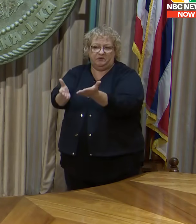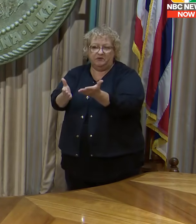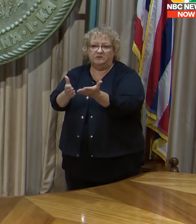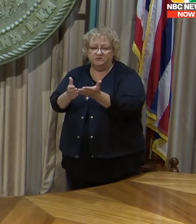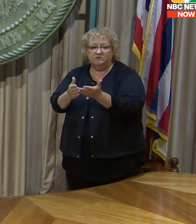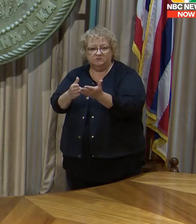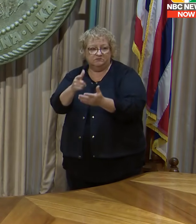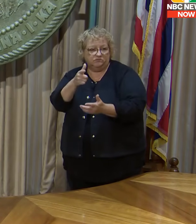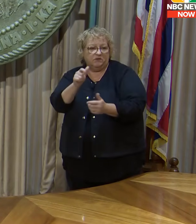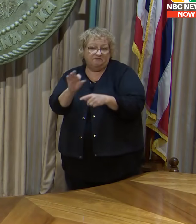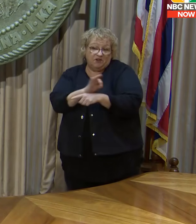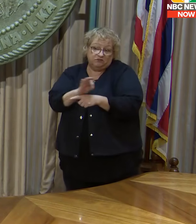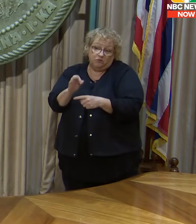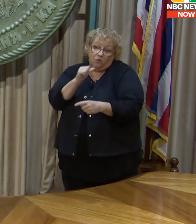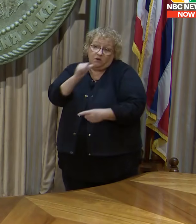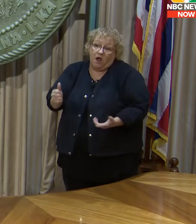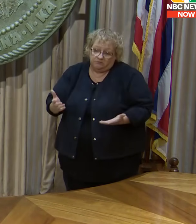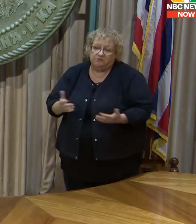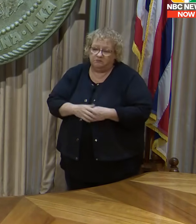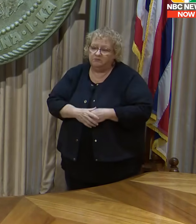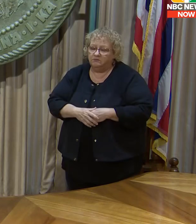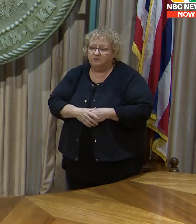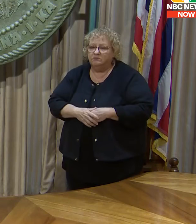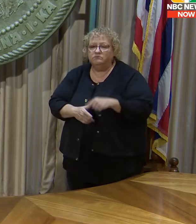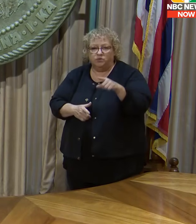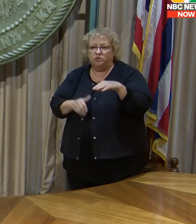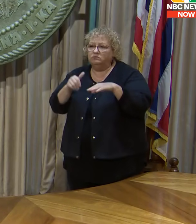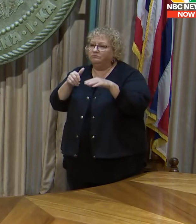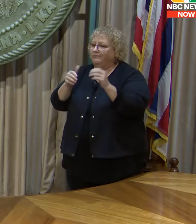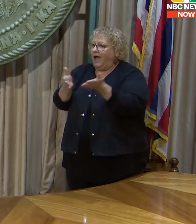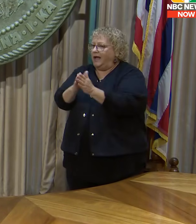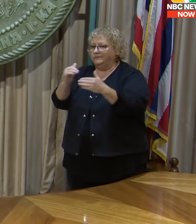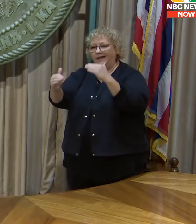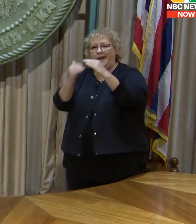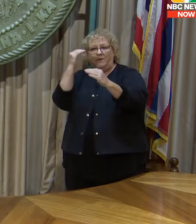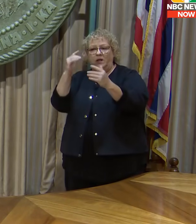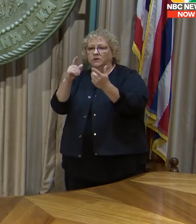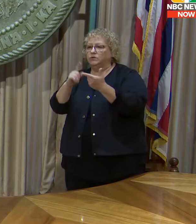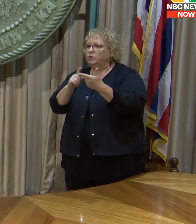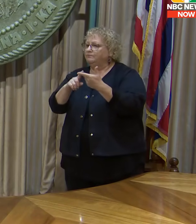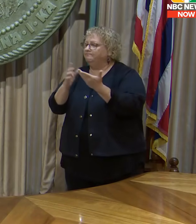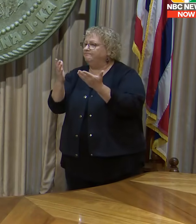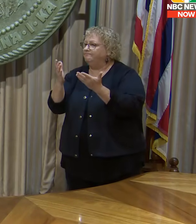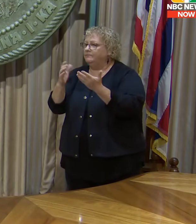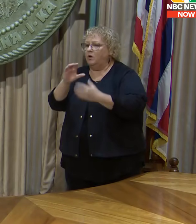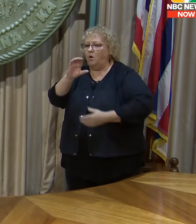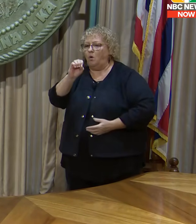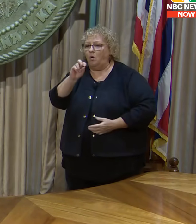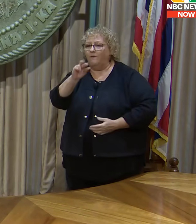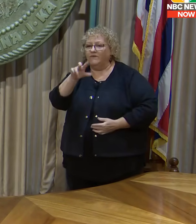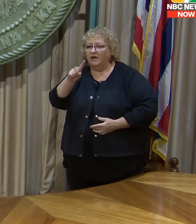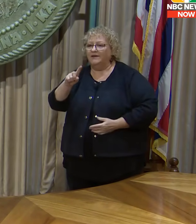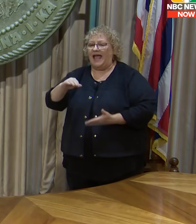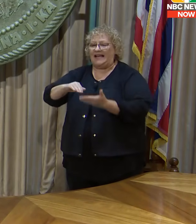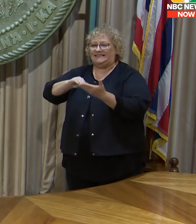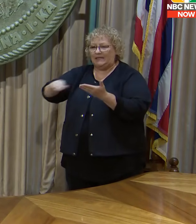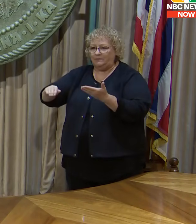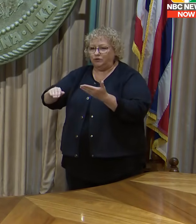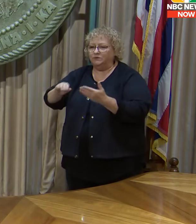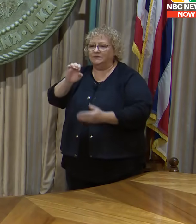an essential function, and you can send an email to COVID exemption